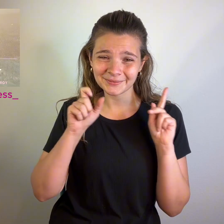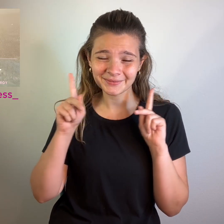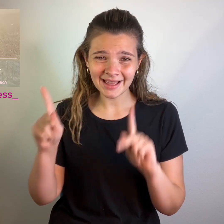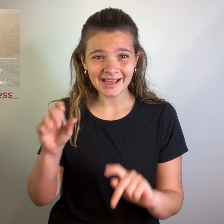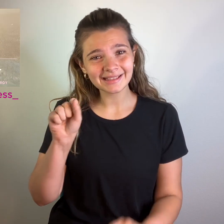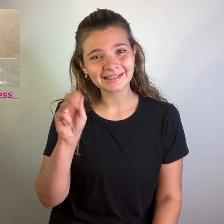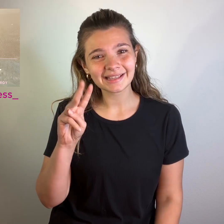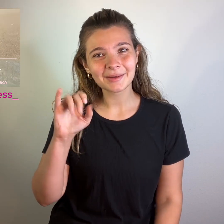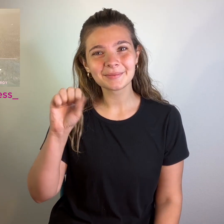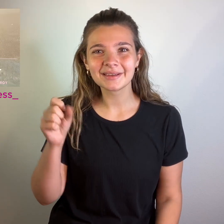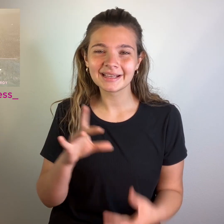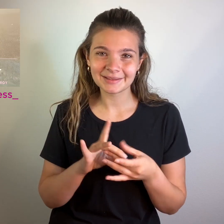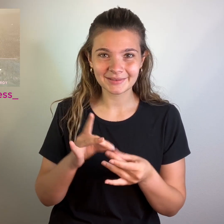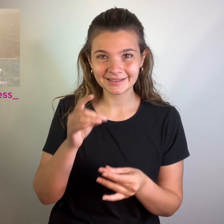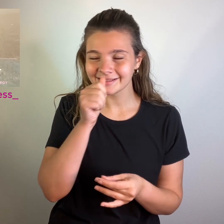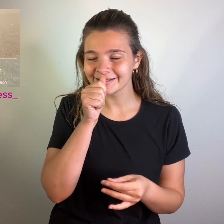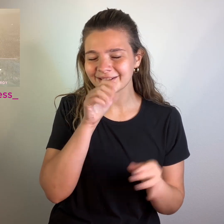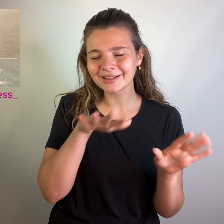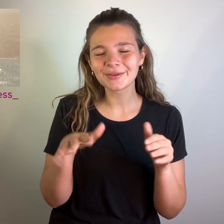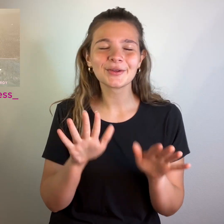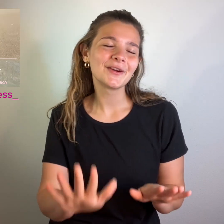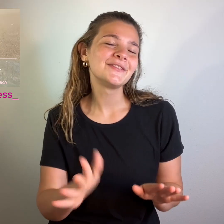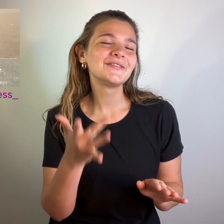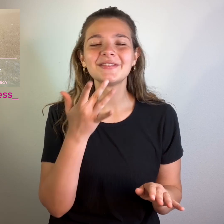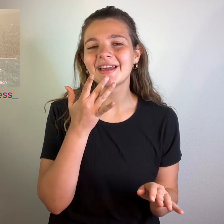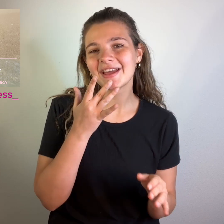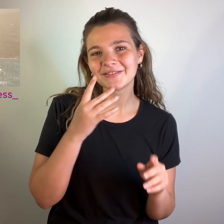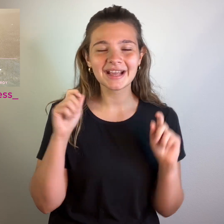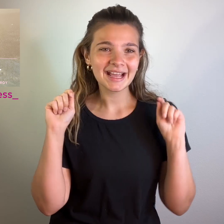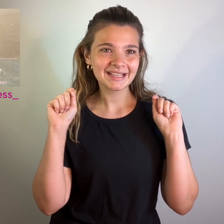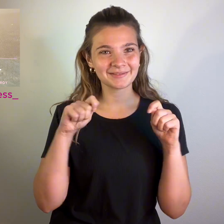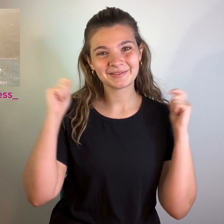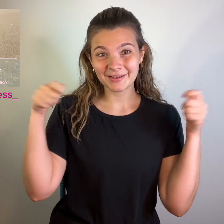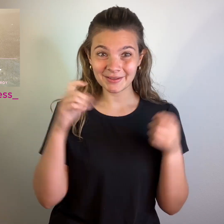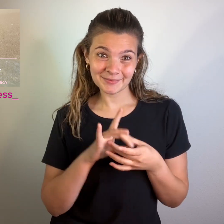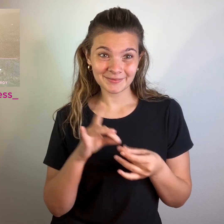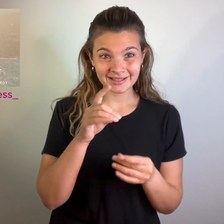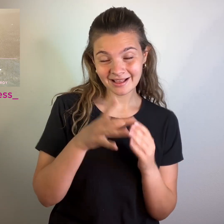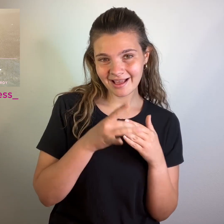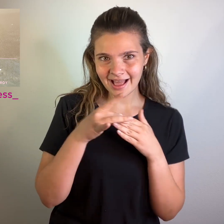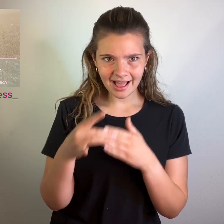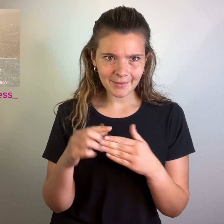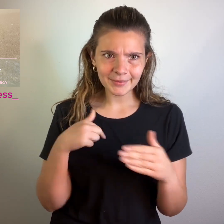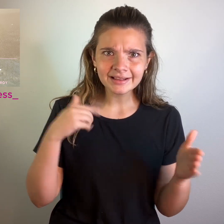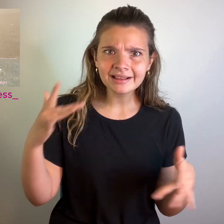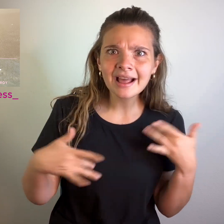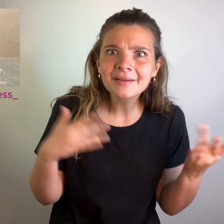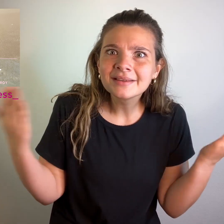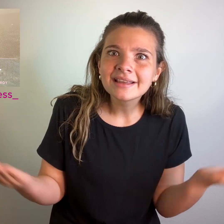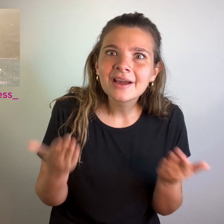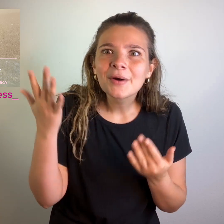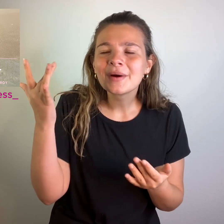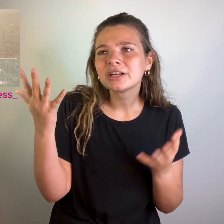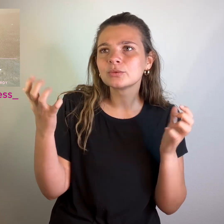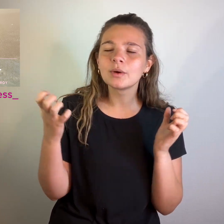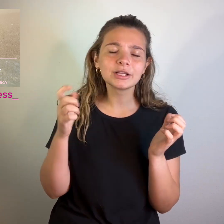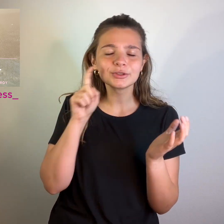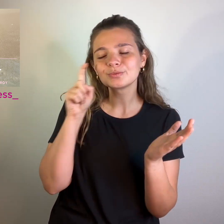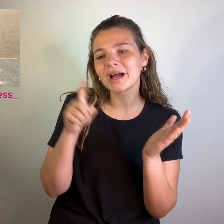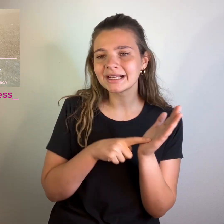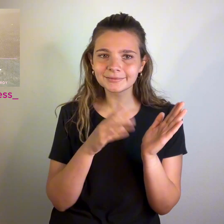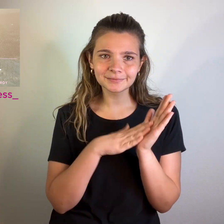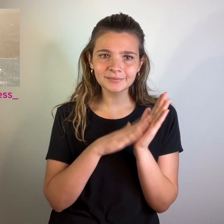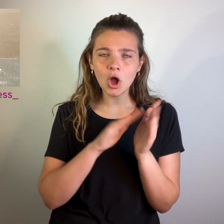to Sami's Spiritual Secrets, hanging out with your favorite spiritual fitness guide. I'm so excited to be here because today I want to just give a major shout out